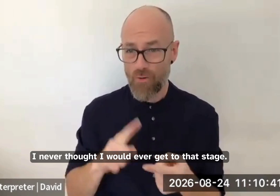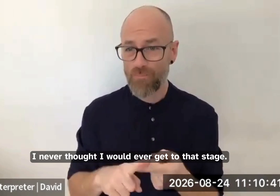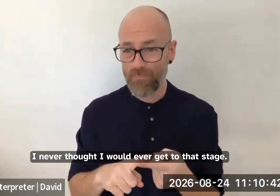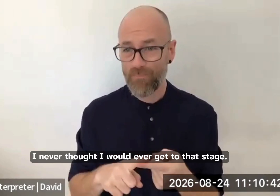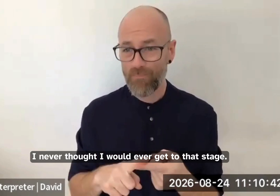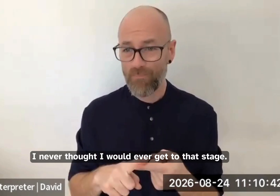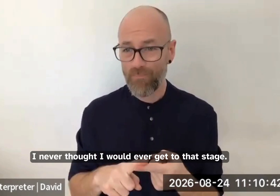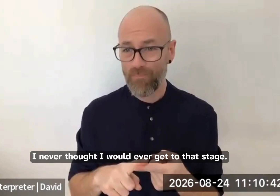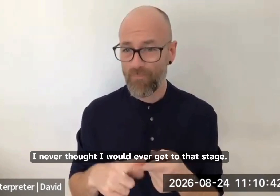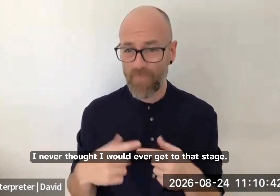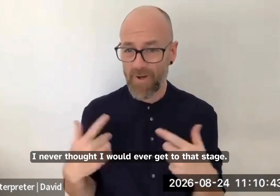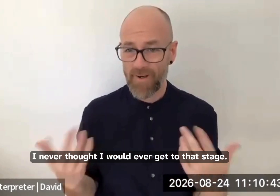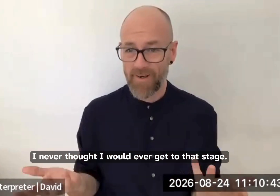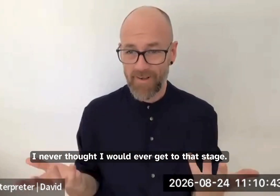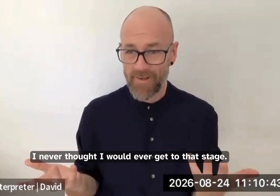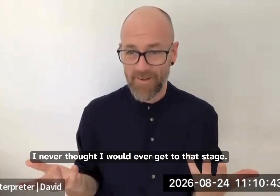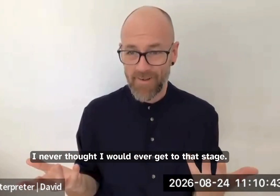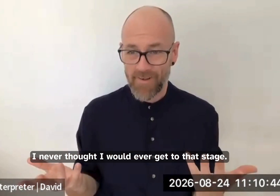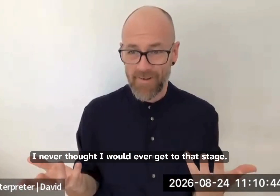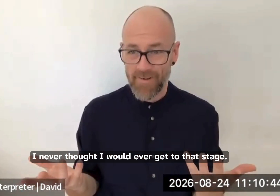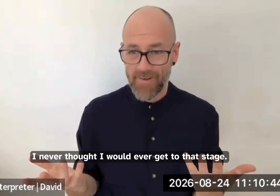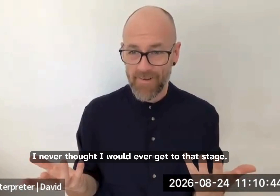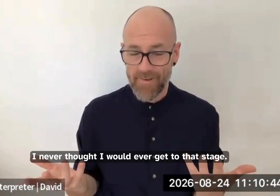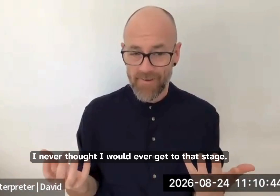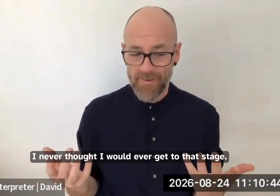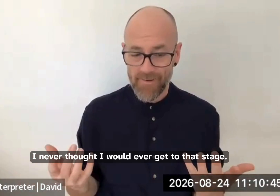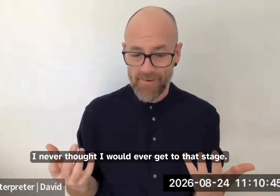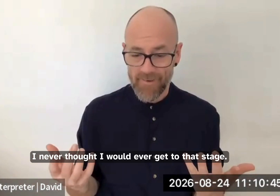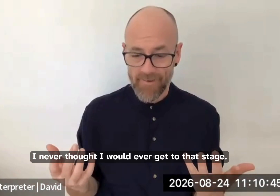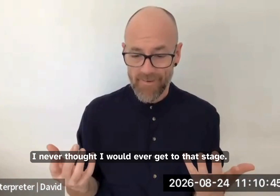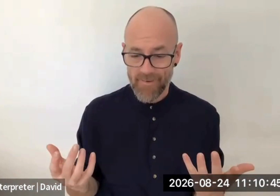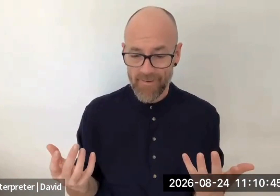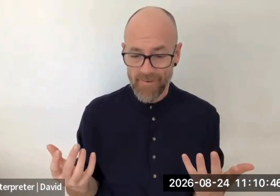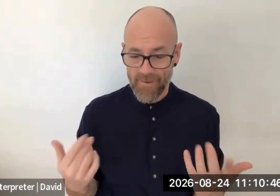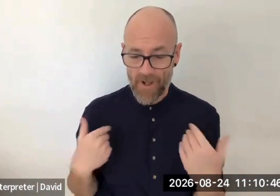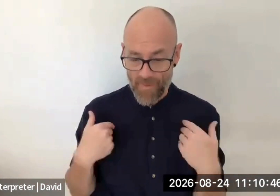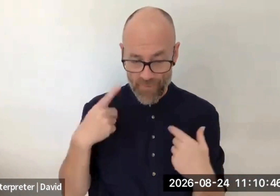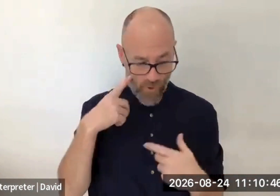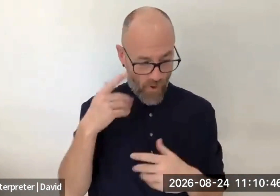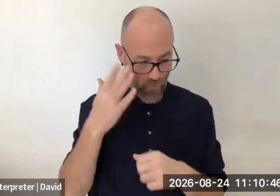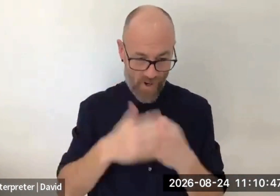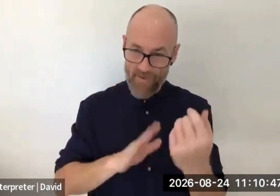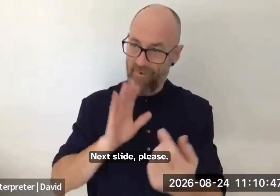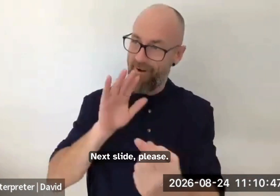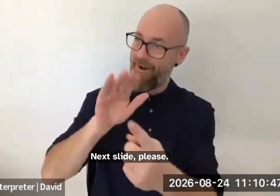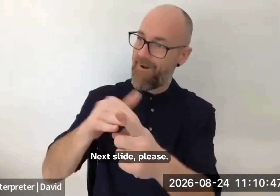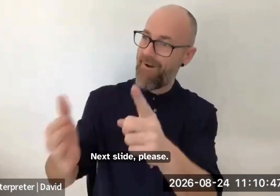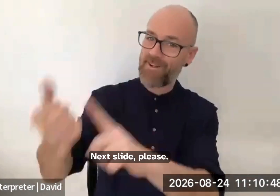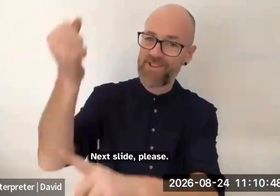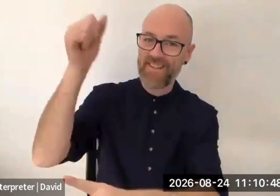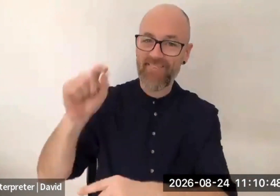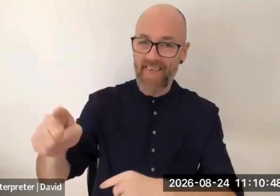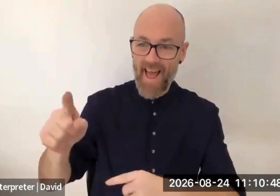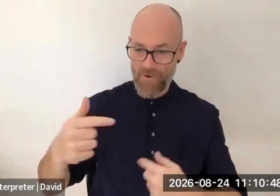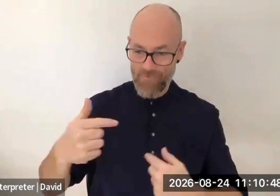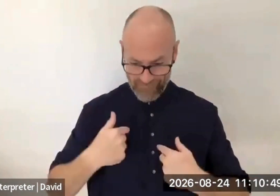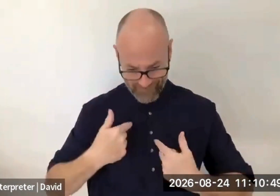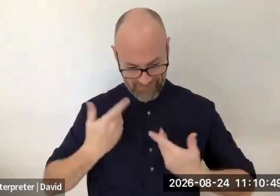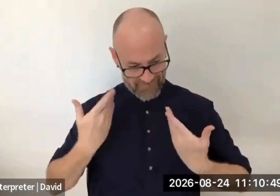cool. I never thought I would ever get to that stage. Next slide,